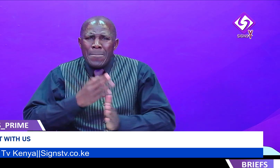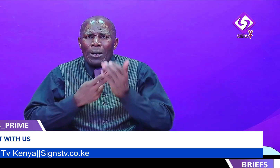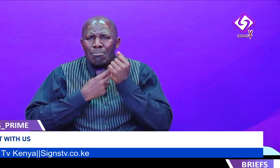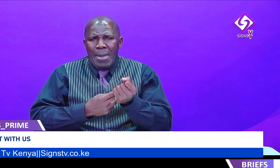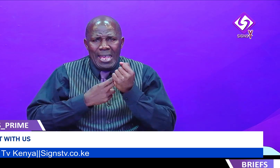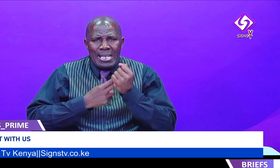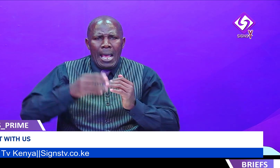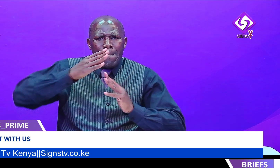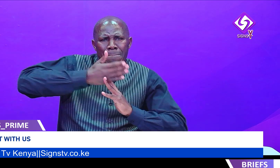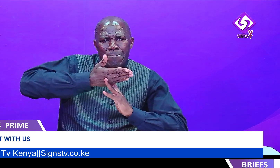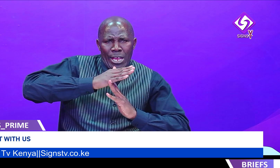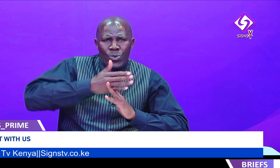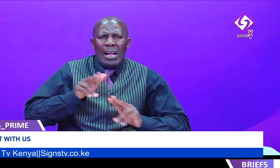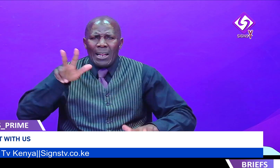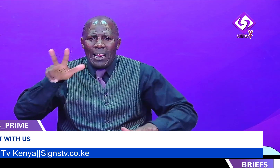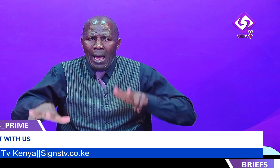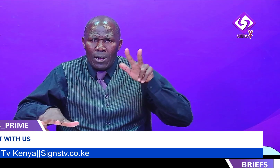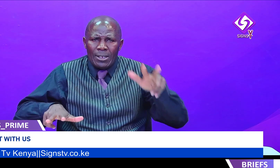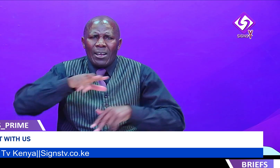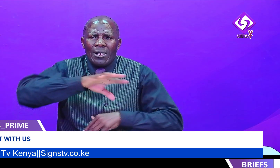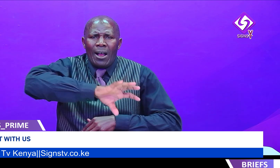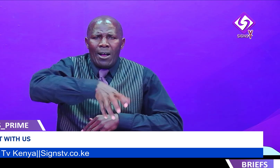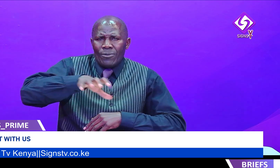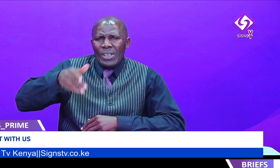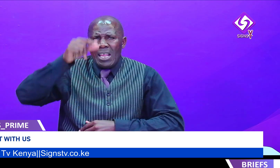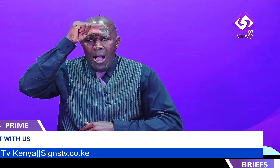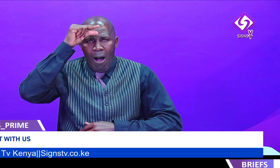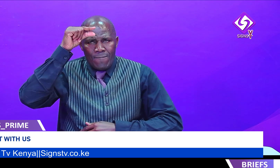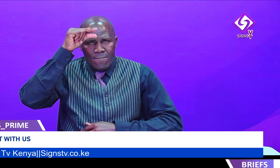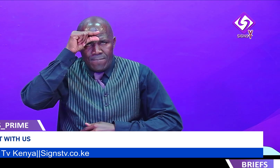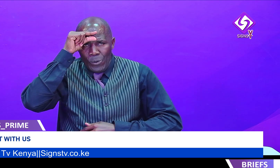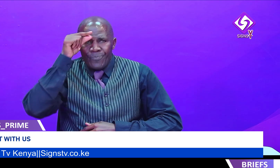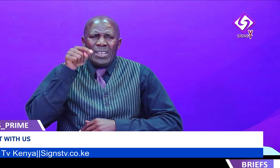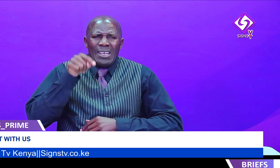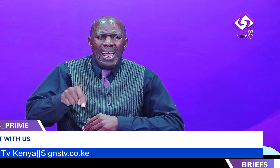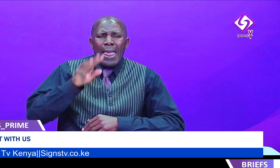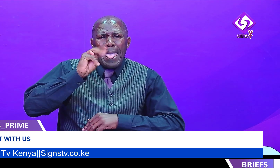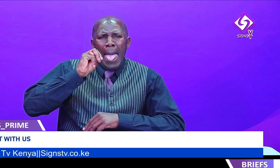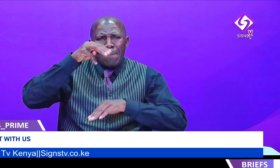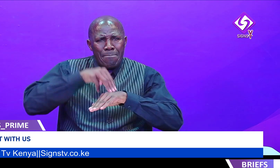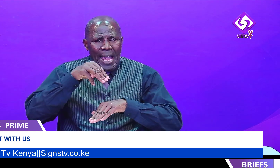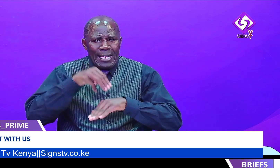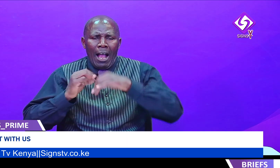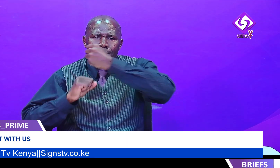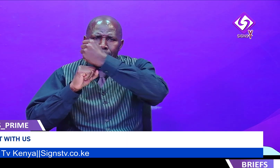A strategic partnership between the Kirinyaga County government and the M-Pesa Foundation.